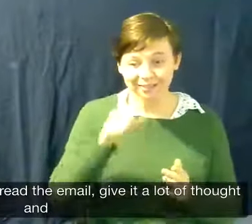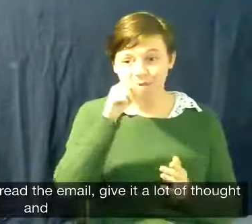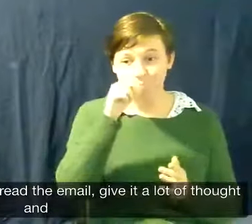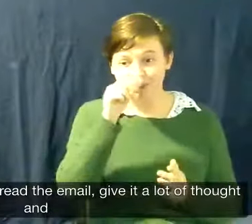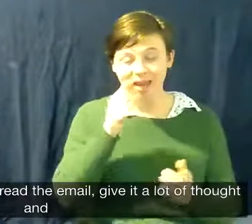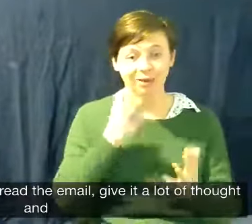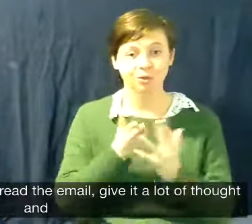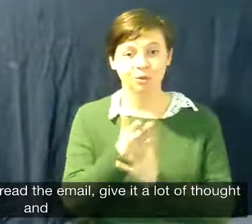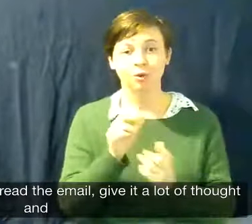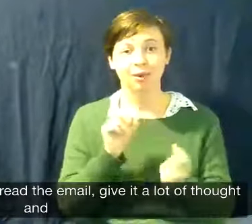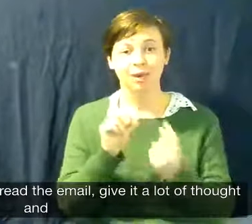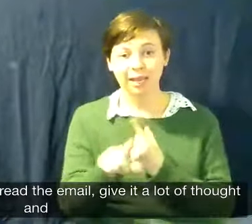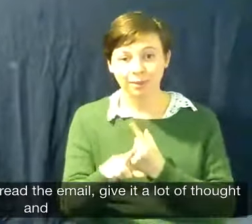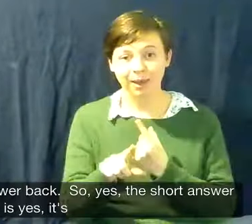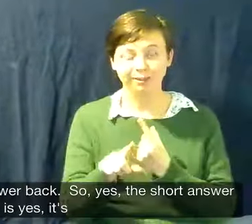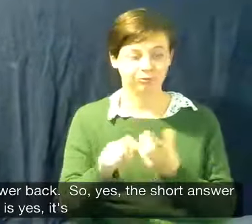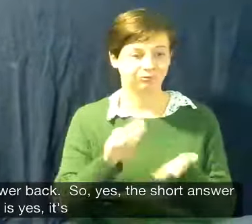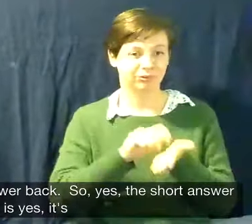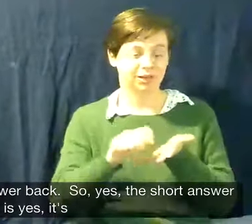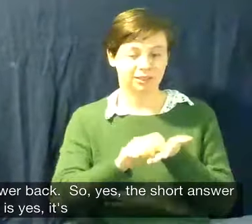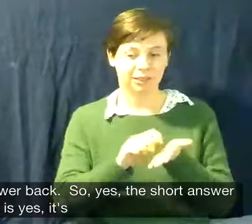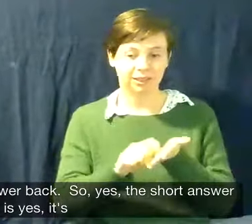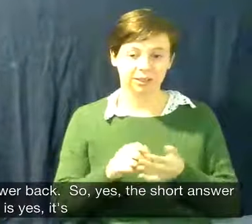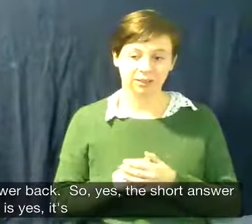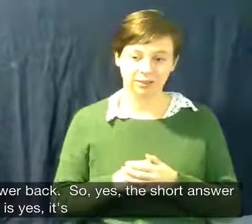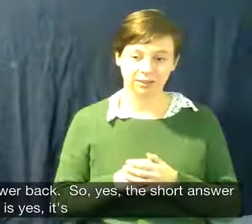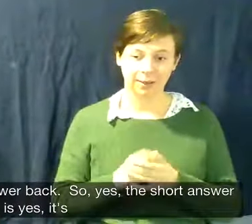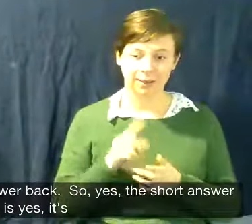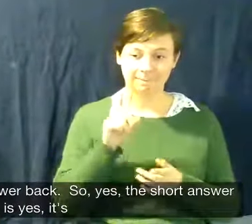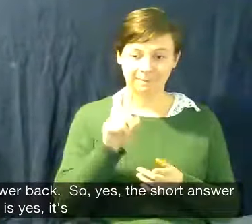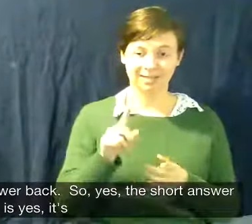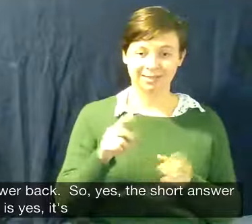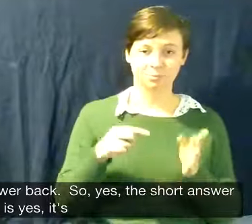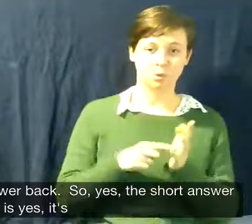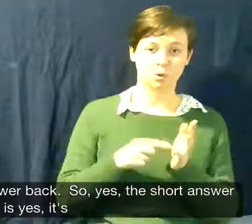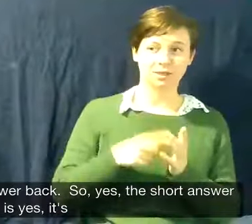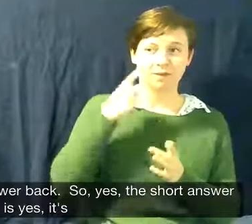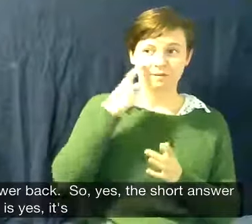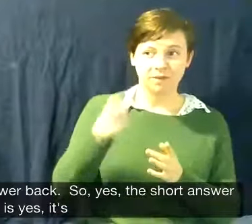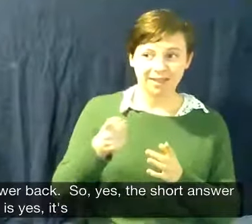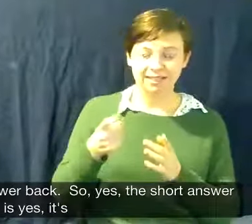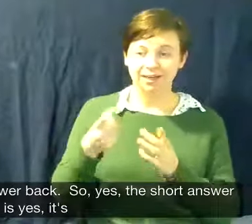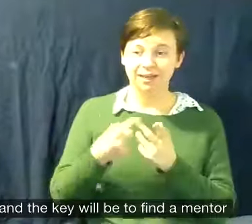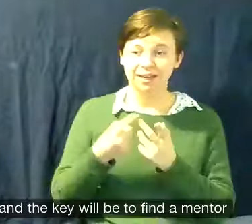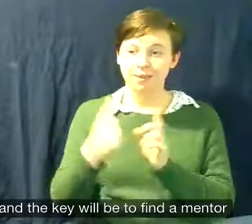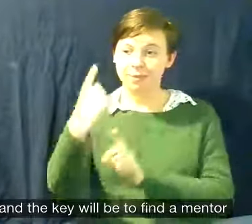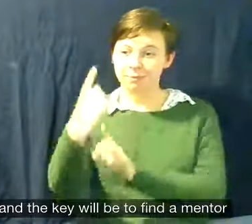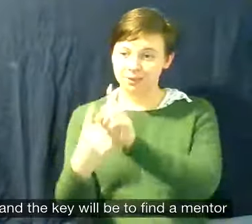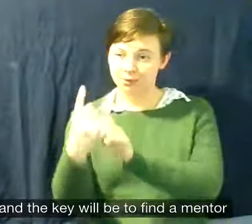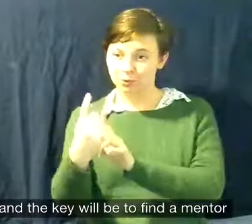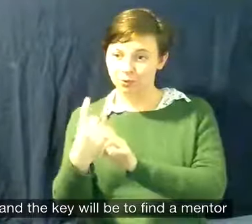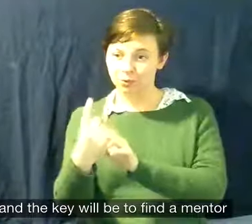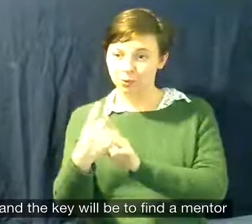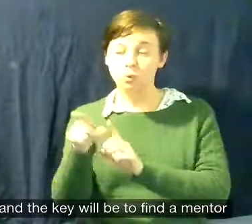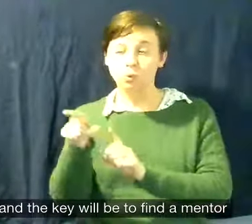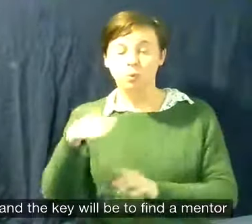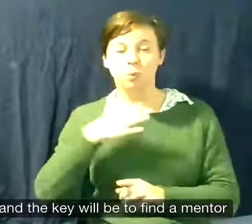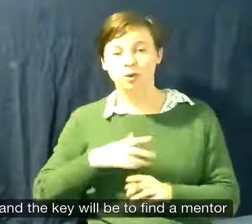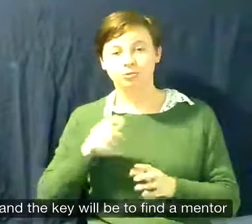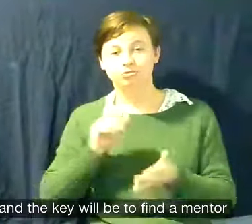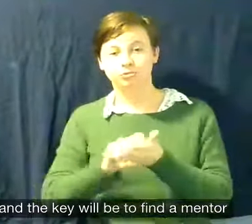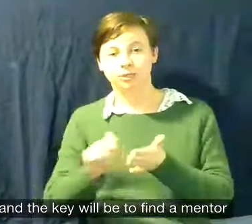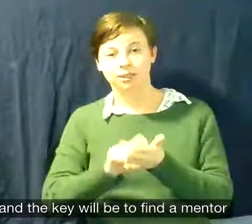fine to do it by writing. And the key will be to find a mentor that's happy to do it by writing. Yes. So whatever